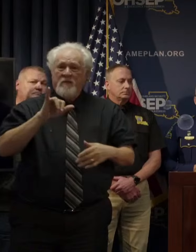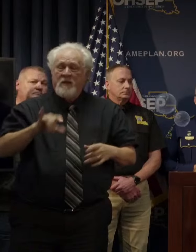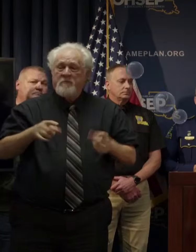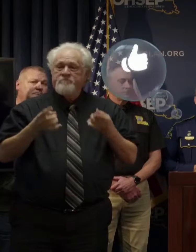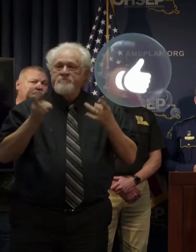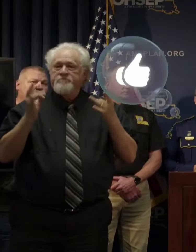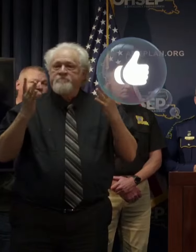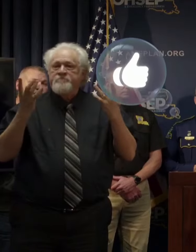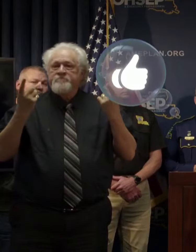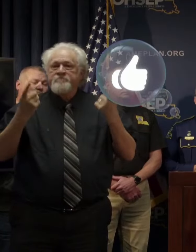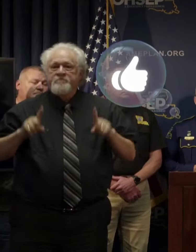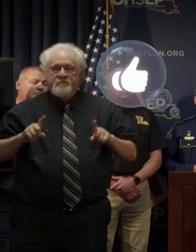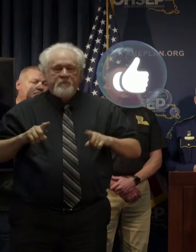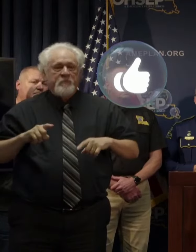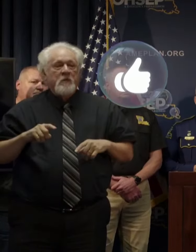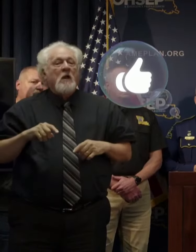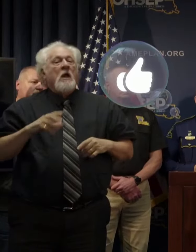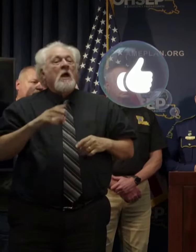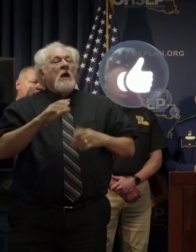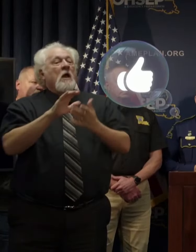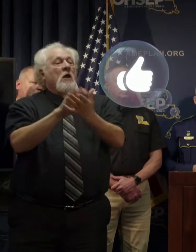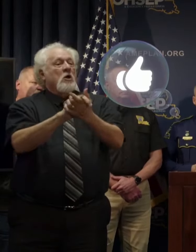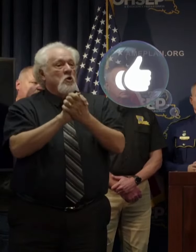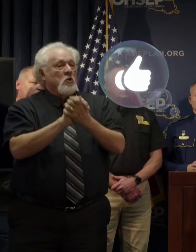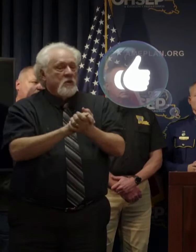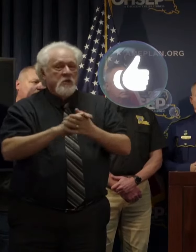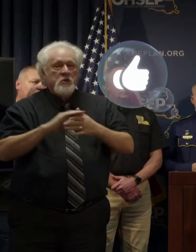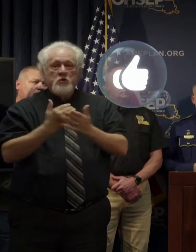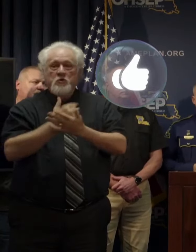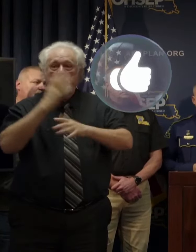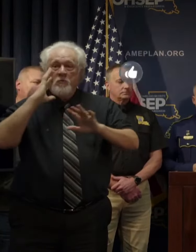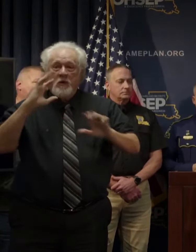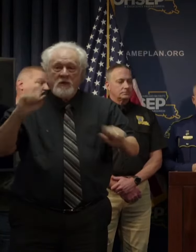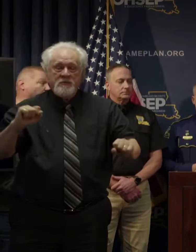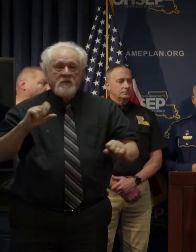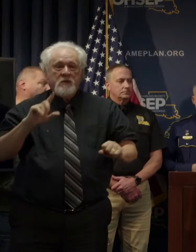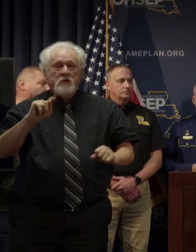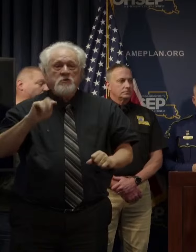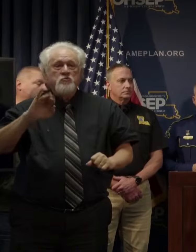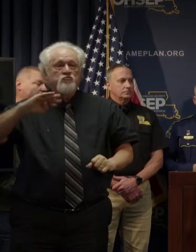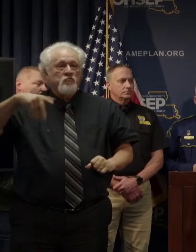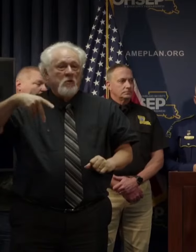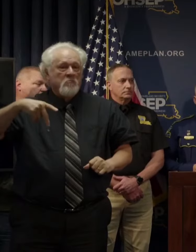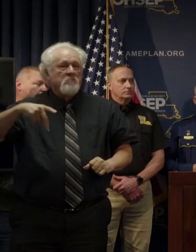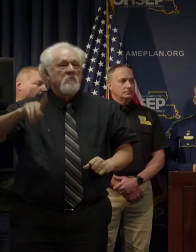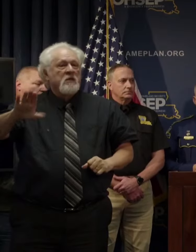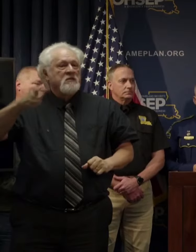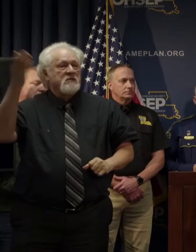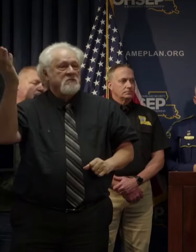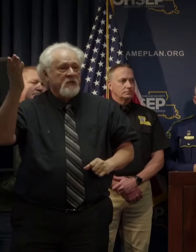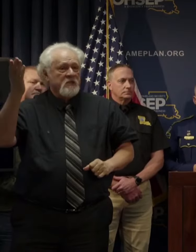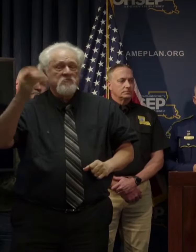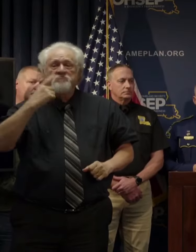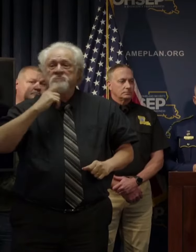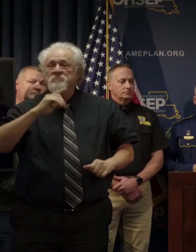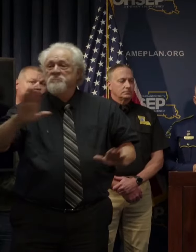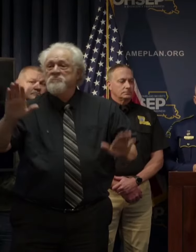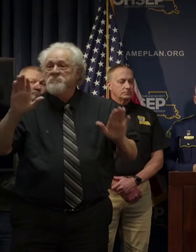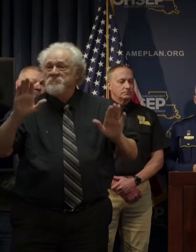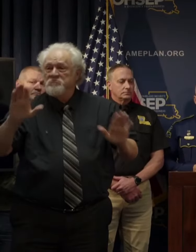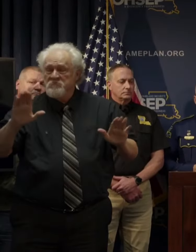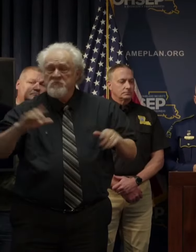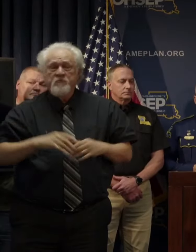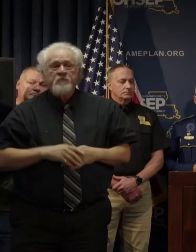event. I want to, of course, congratulate the new president, President Donald Trump. I thought his speech was absolutely